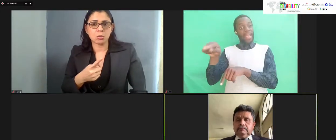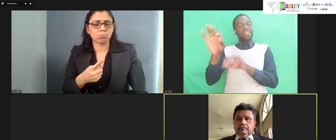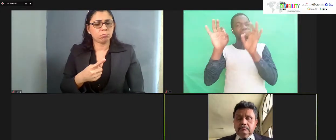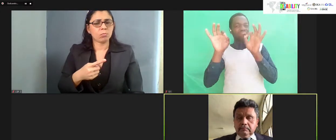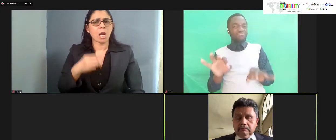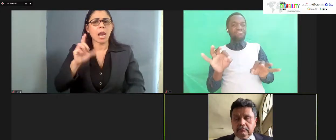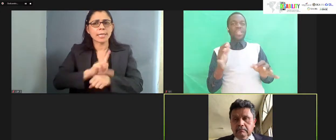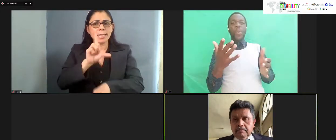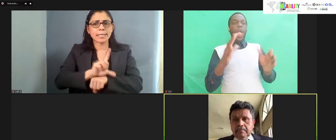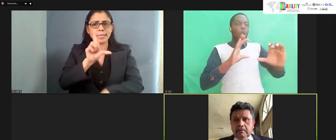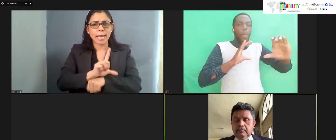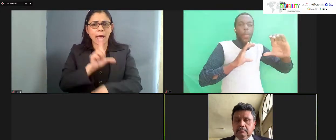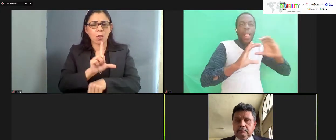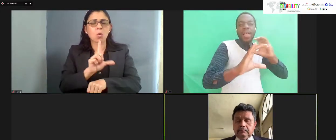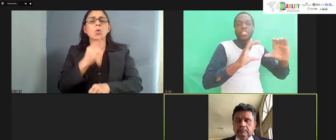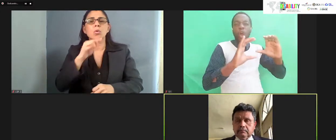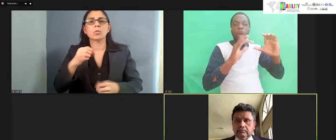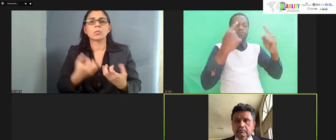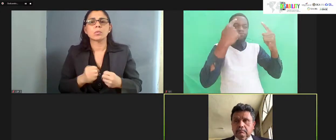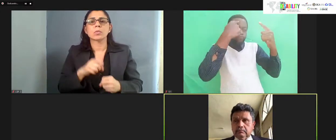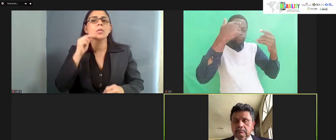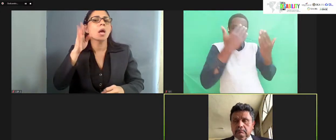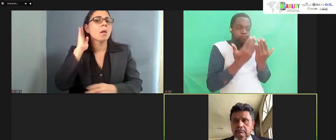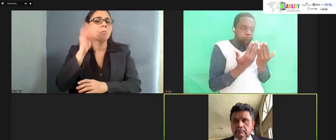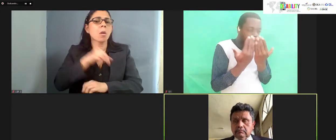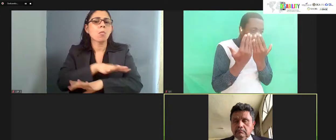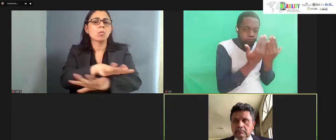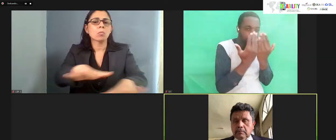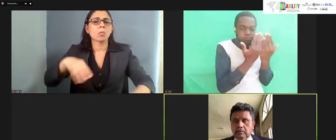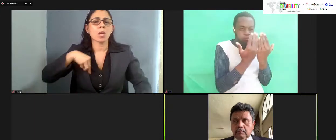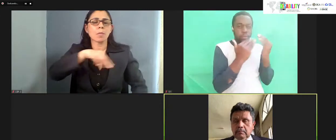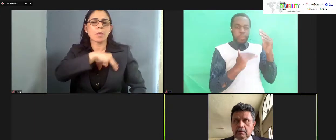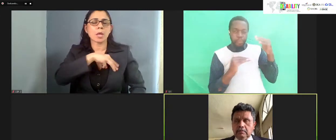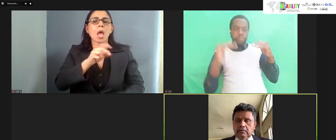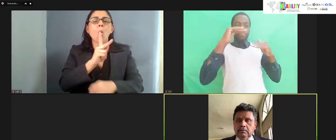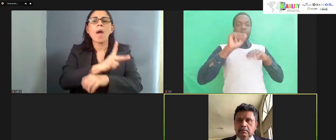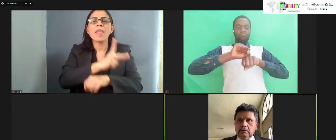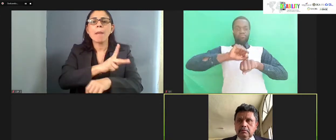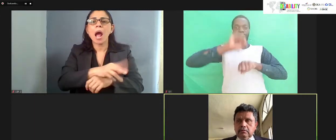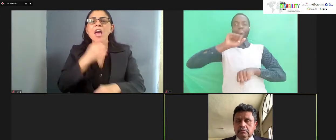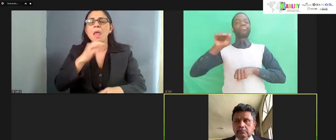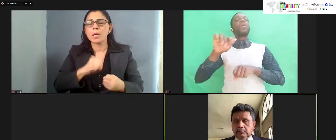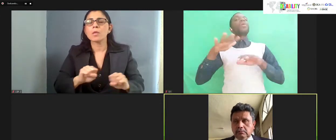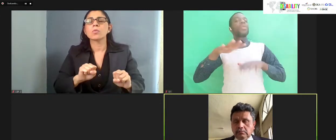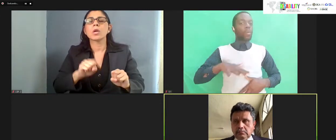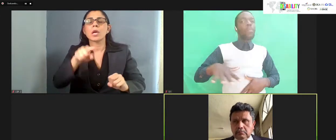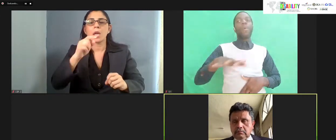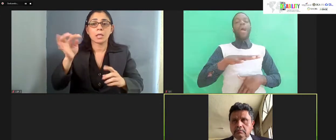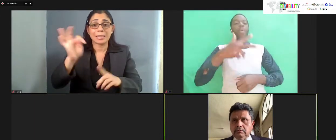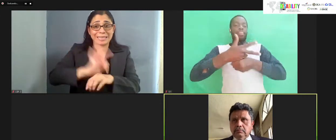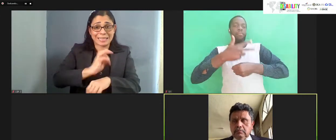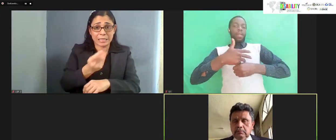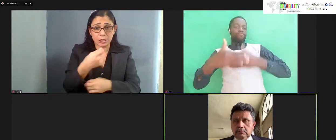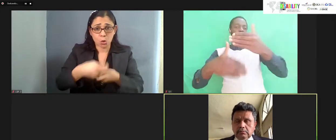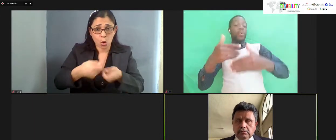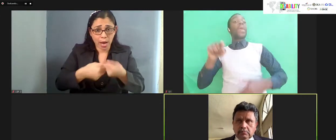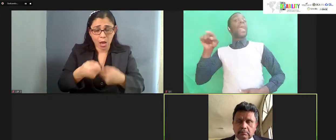and science of communica communication sciences he was currently working with the municipality of guatemala